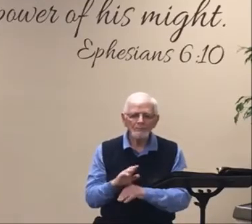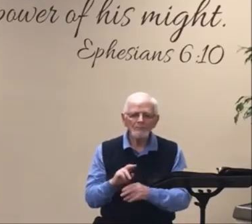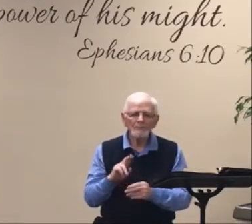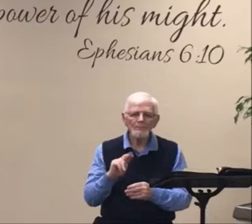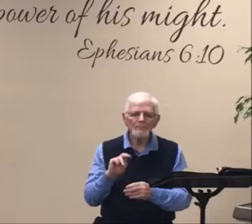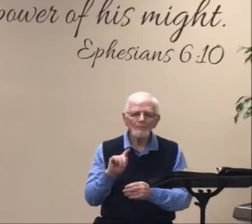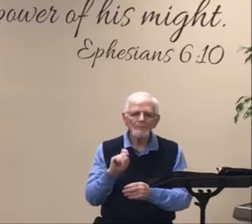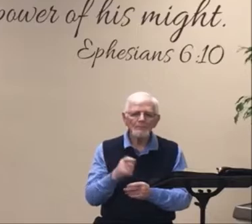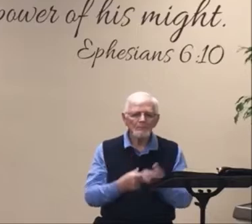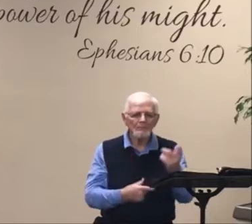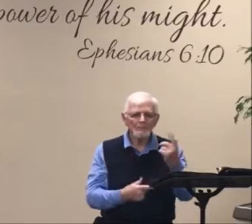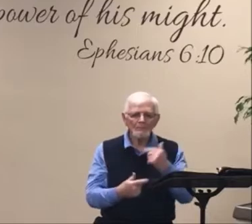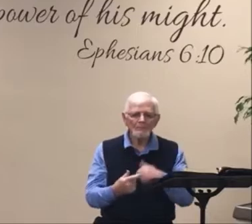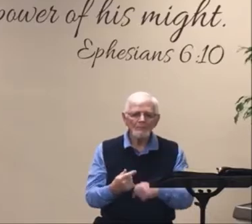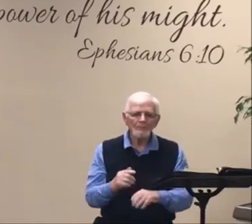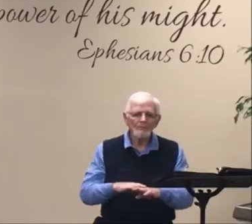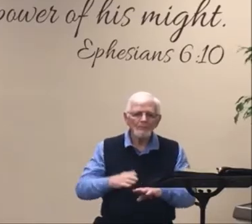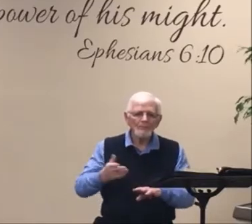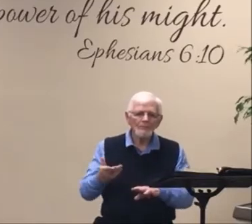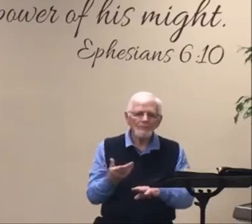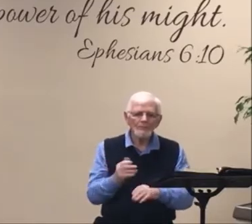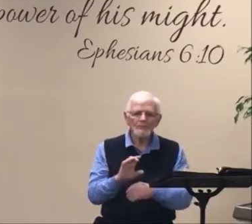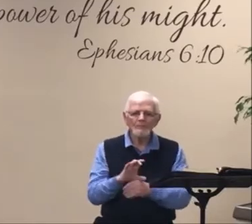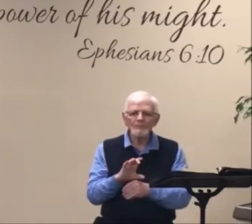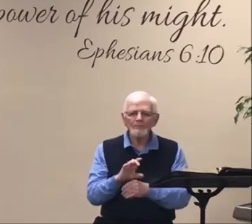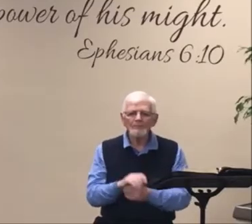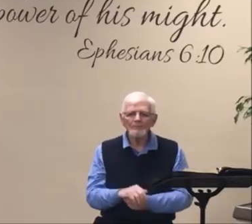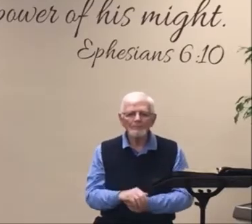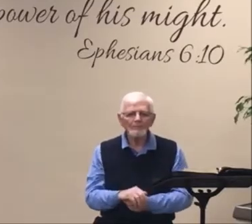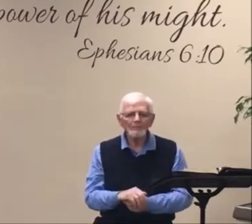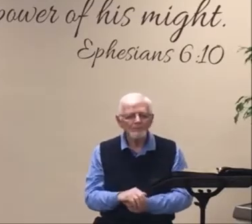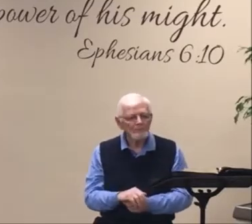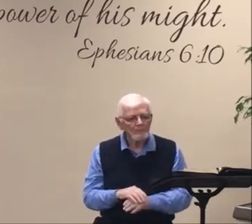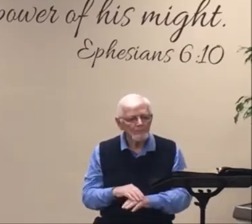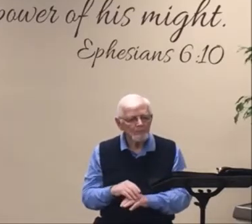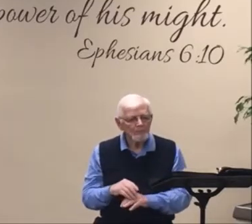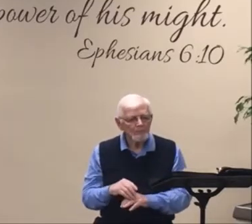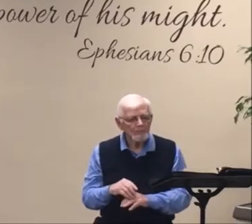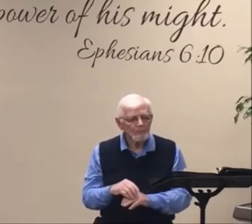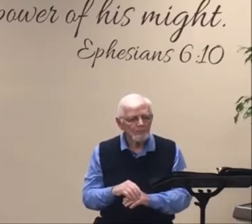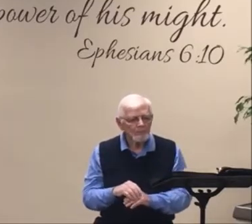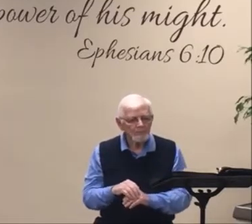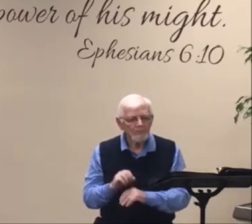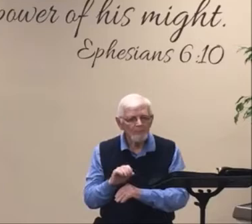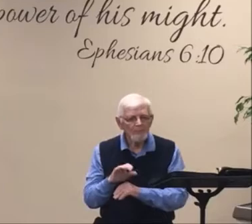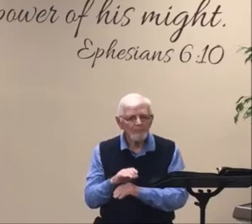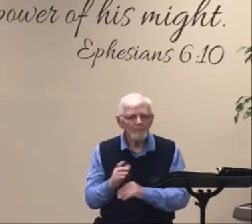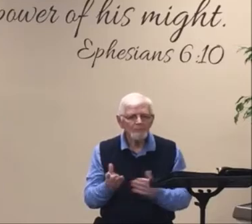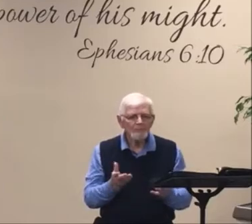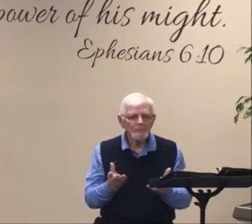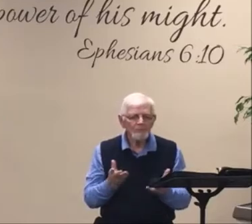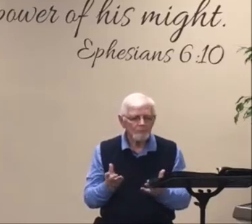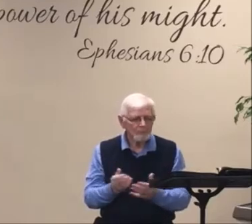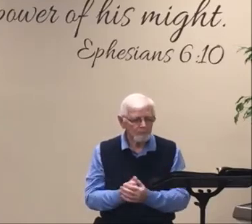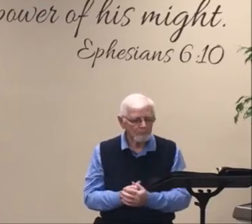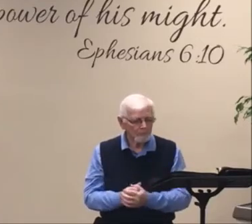inviting them to come to church and giving them some information on the services.